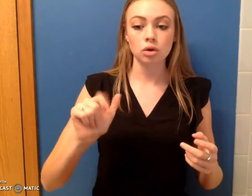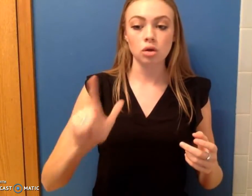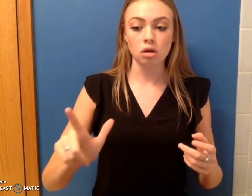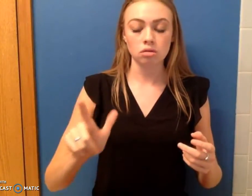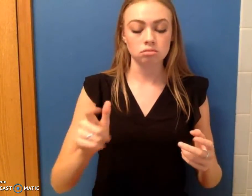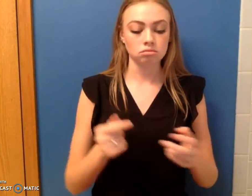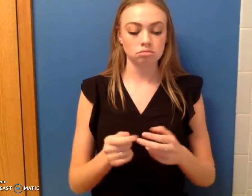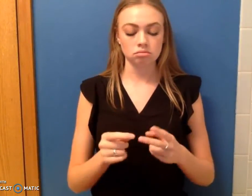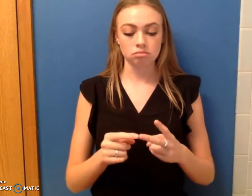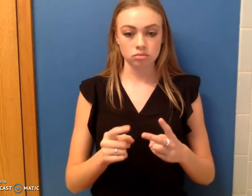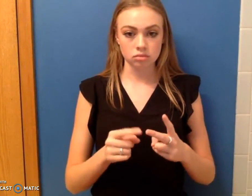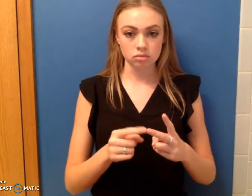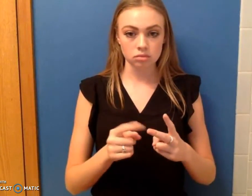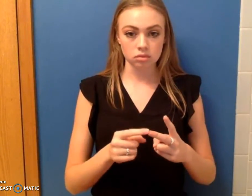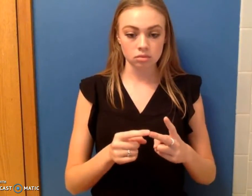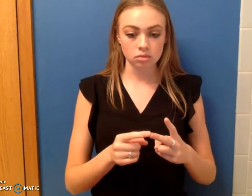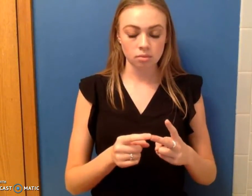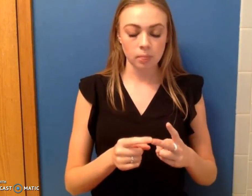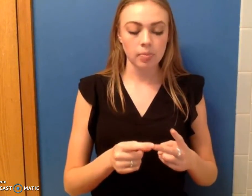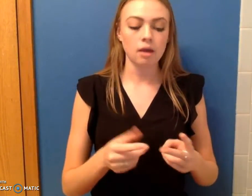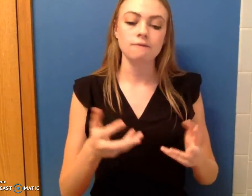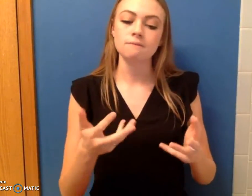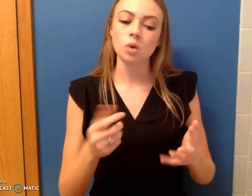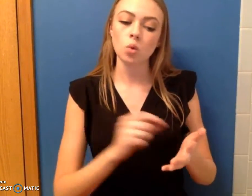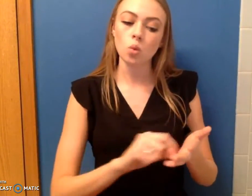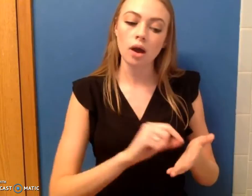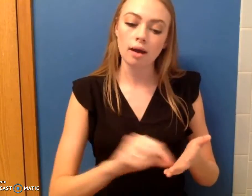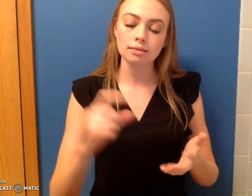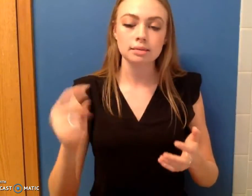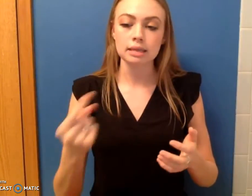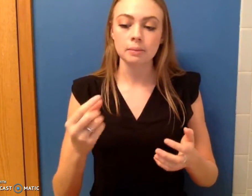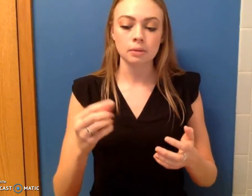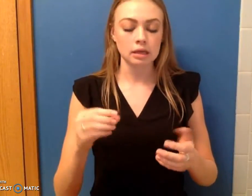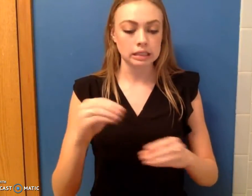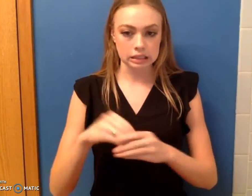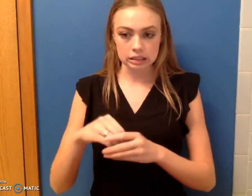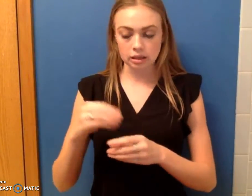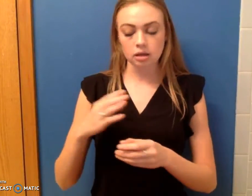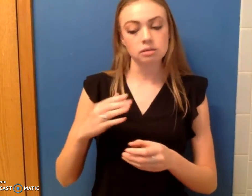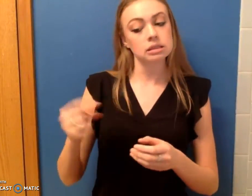write something in my journal. It could be something about the Bible or